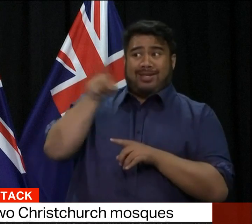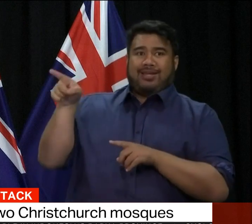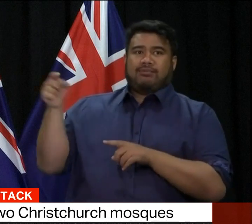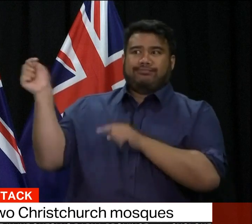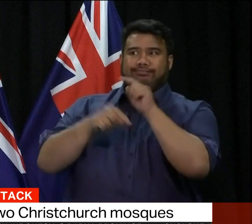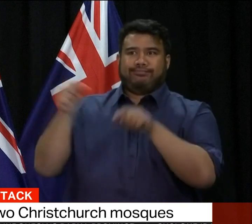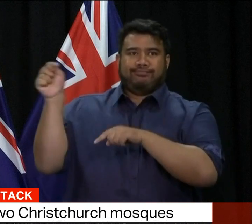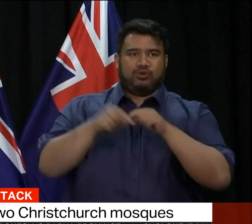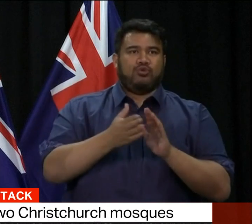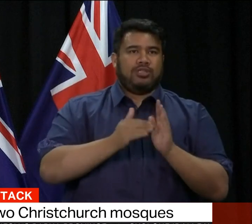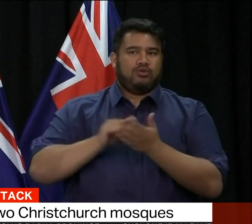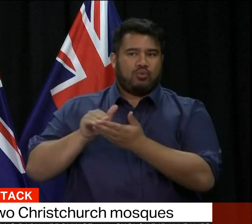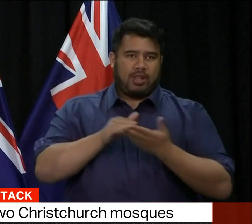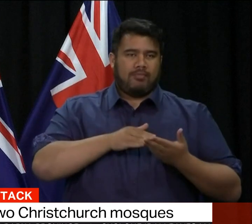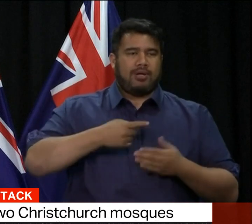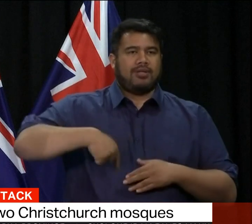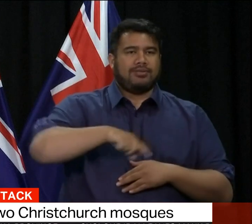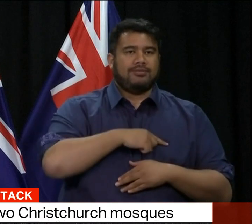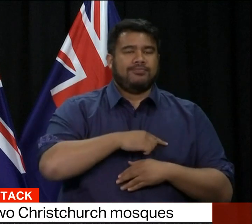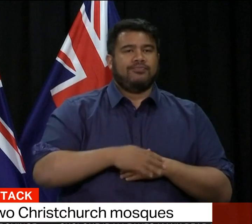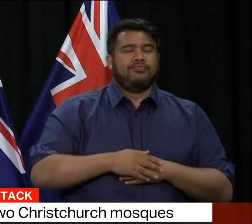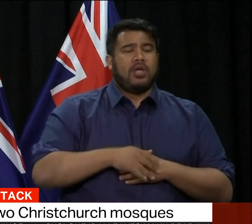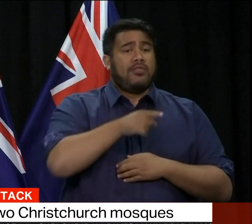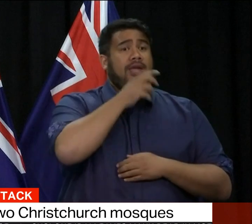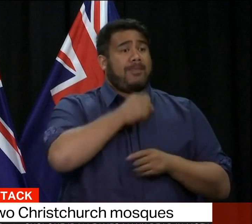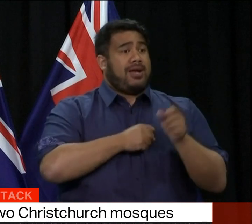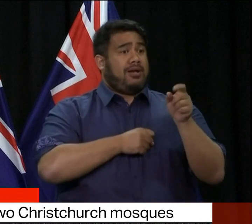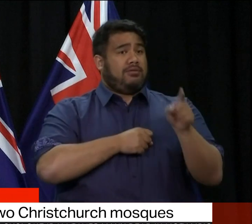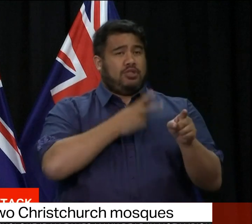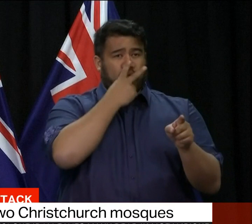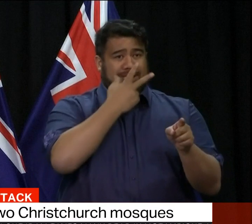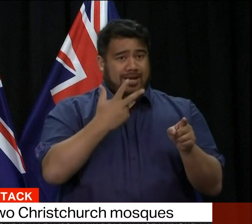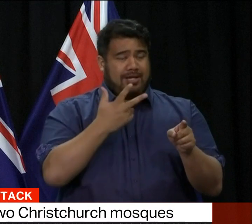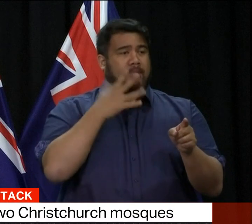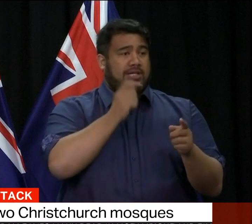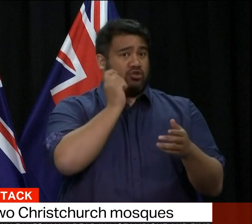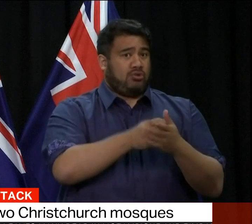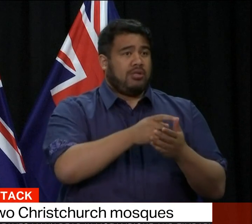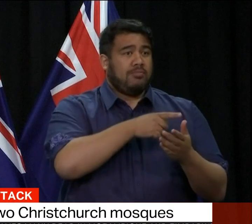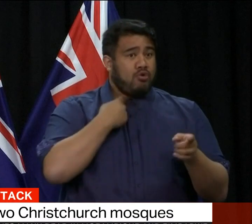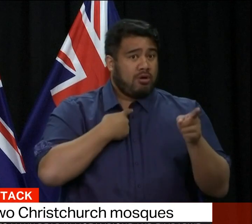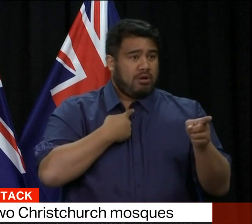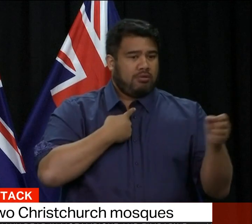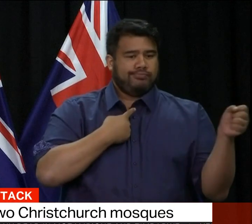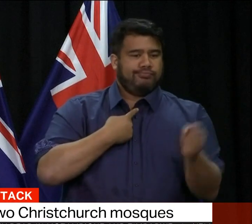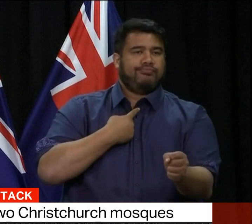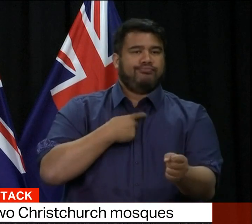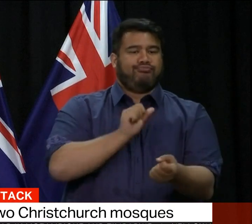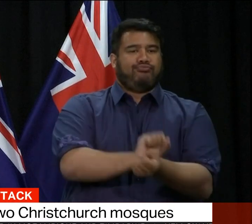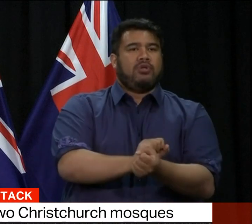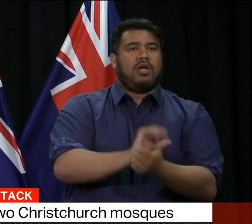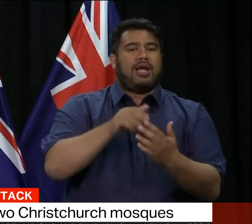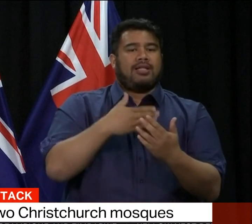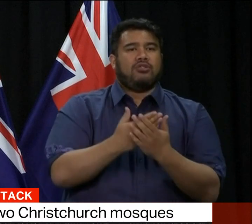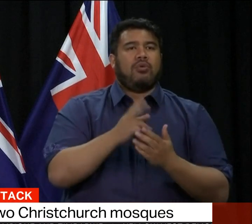The 28-year-old man charged with murder has been remanded in custody until April 5th and police